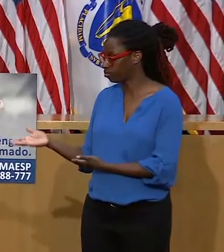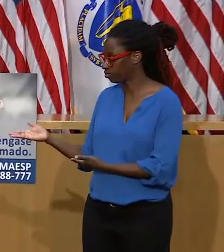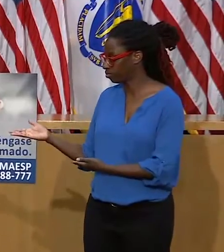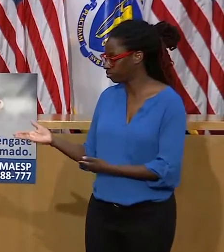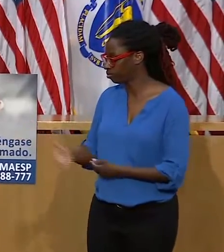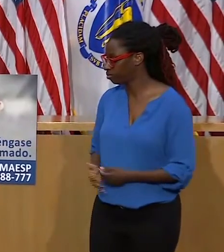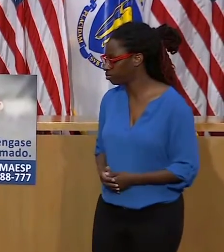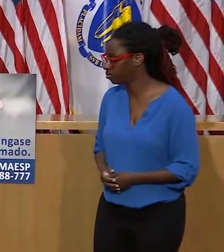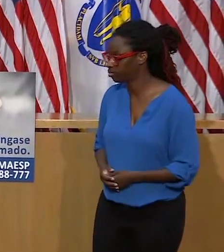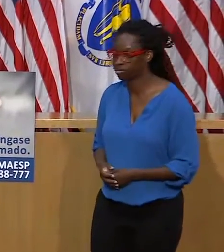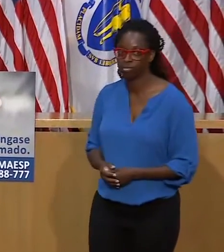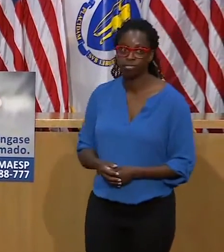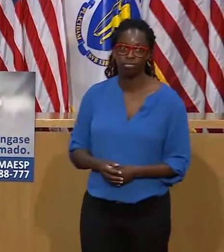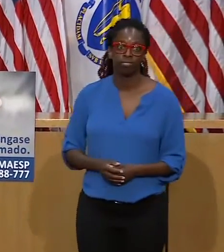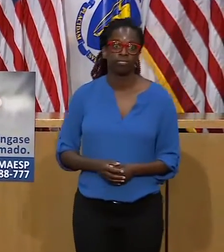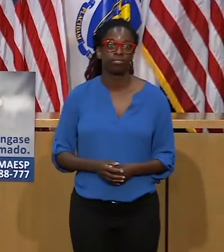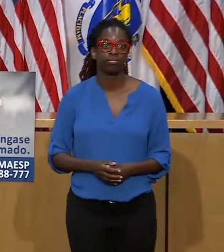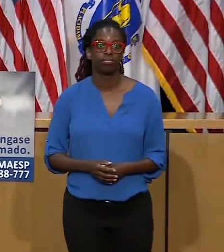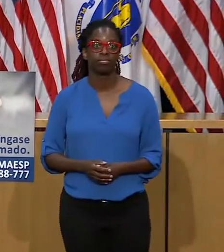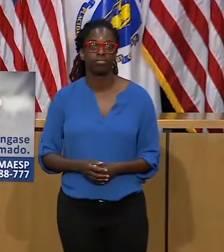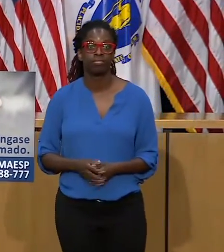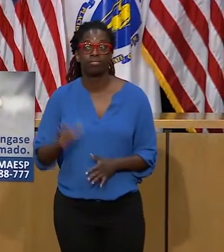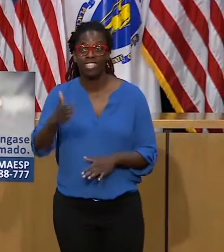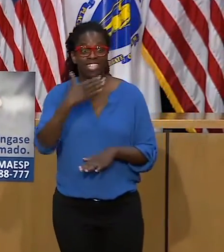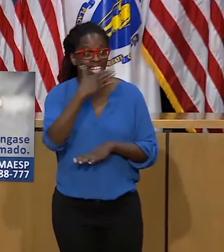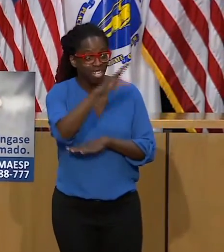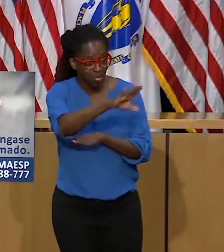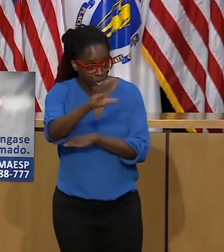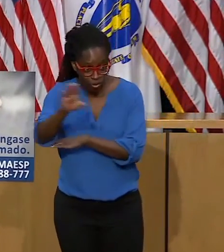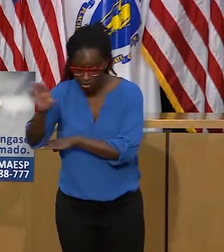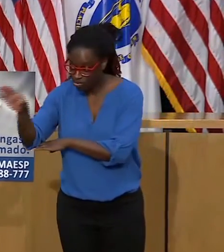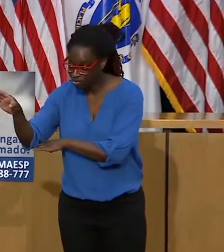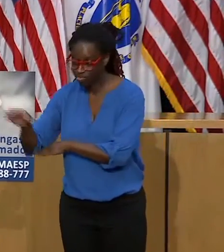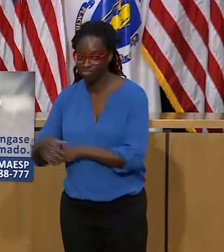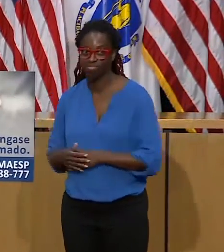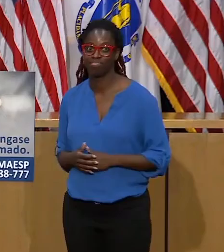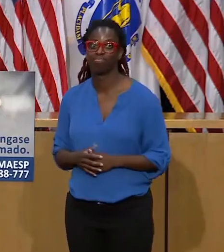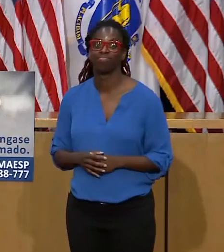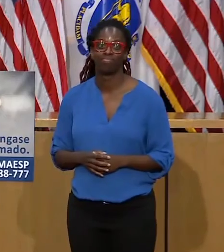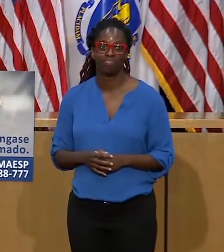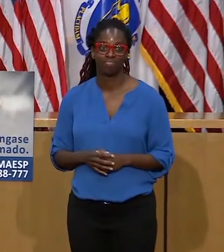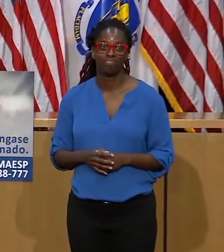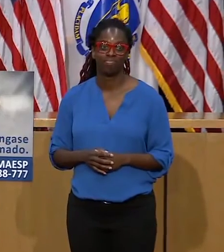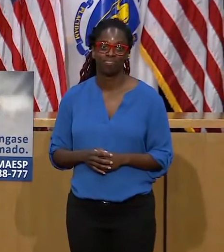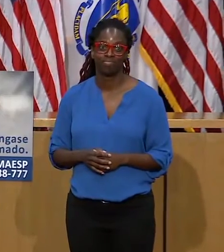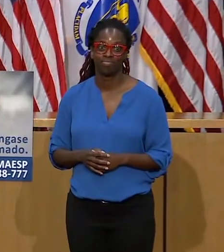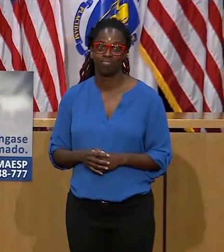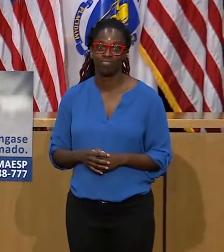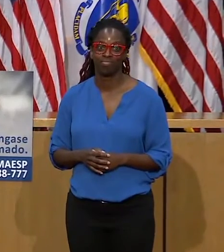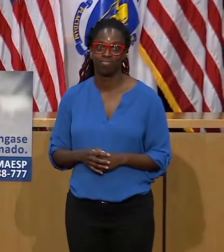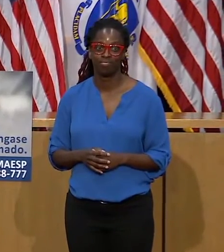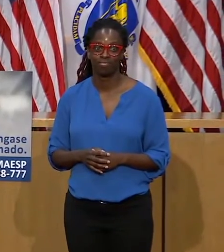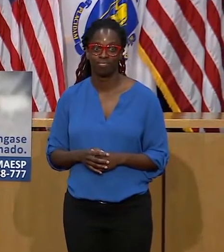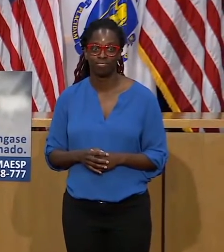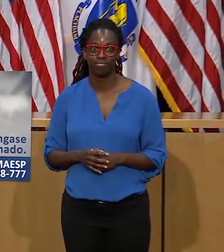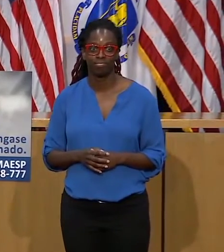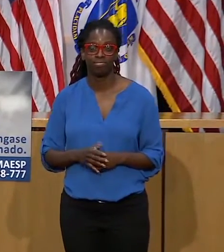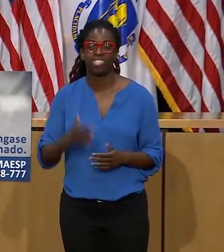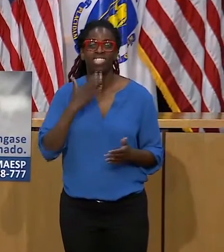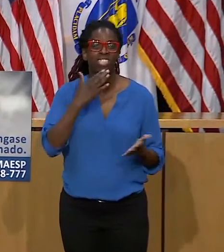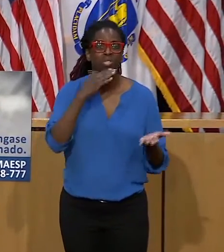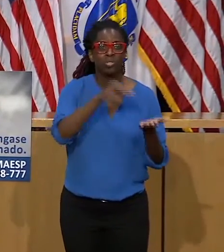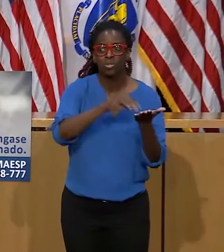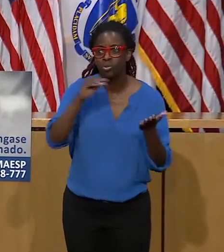Good afternoon, everyone. I want to start by thanking our students, teachers, and families for adapting this spring to this